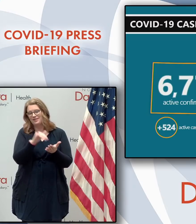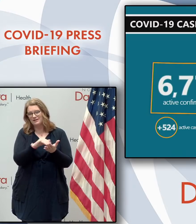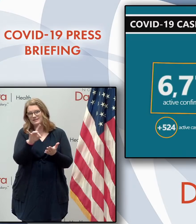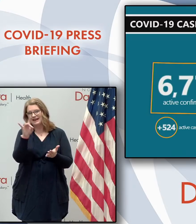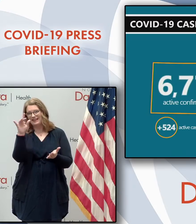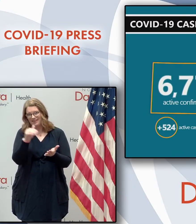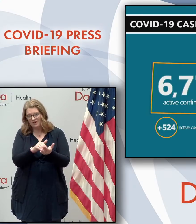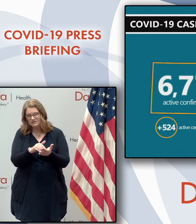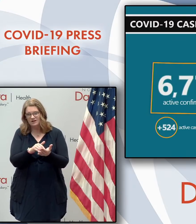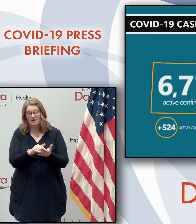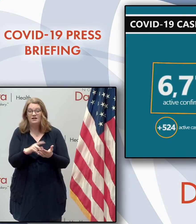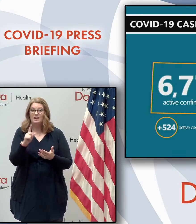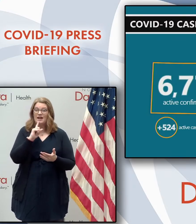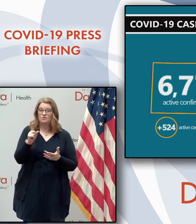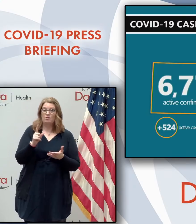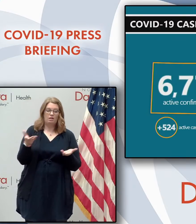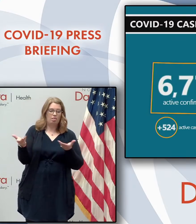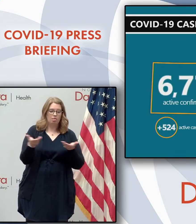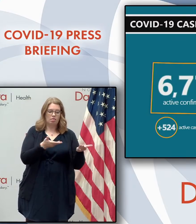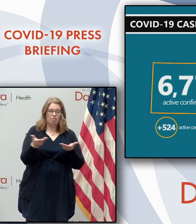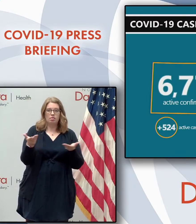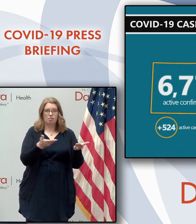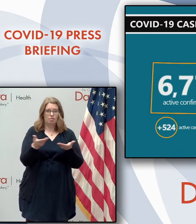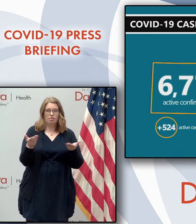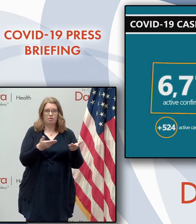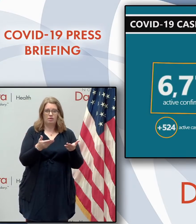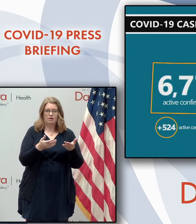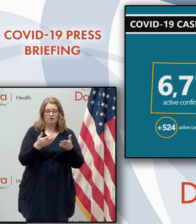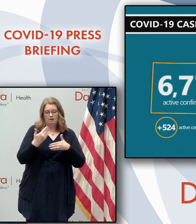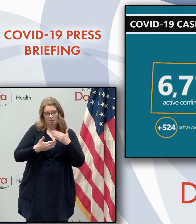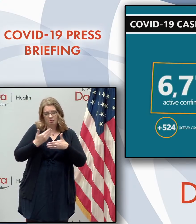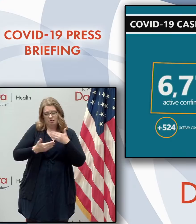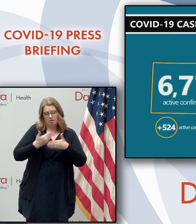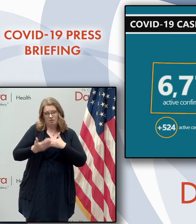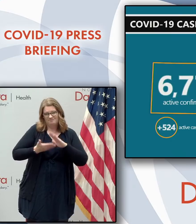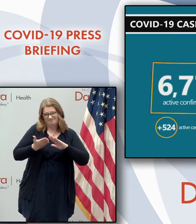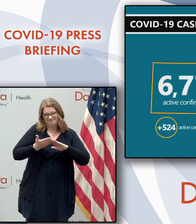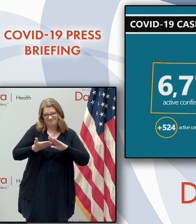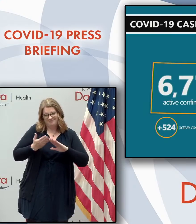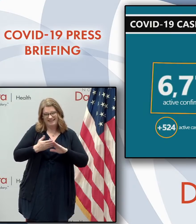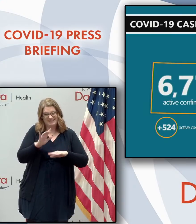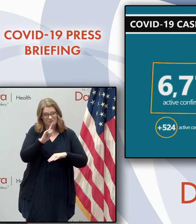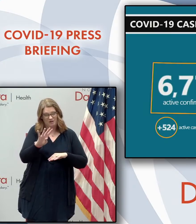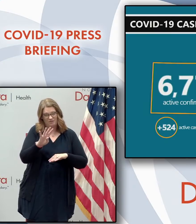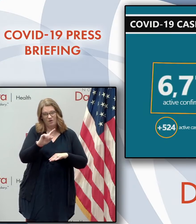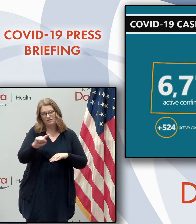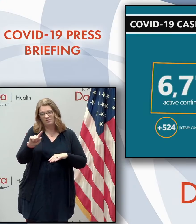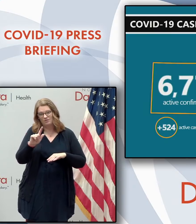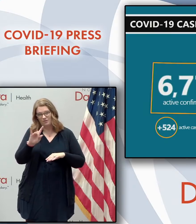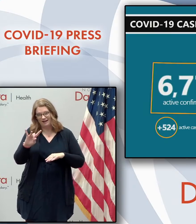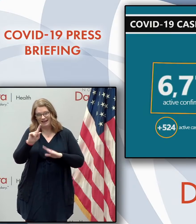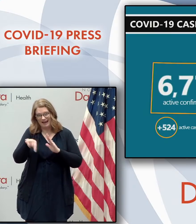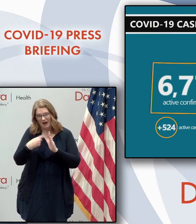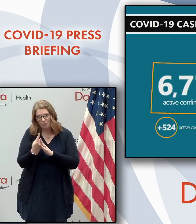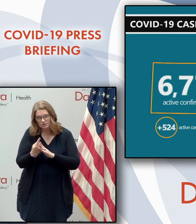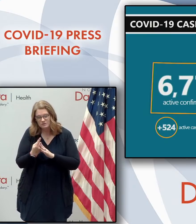and back. We're working to try to get those answers back to people in 24 to 48 hours. If we're